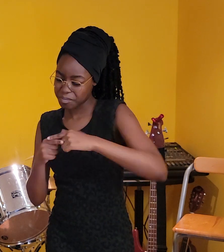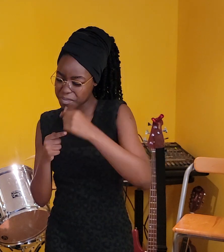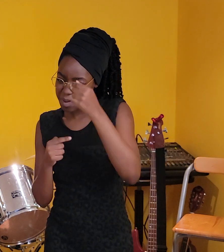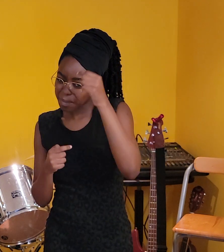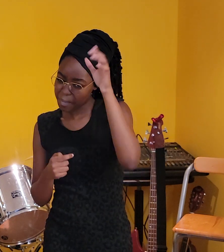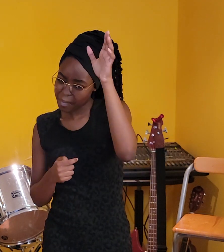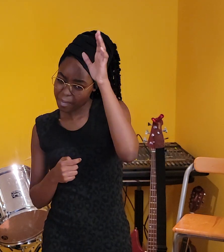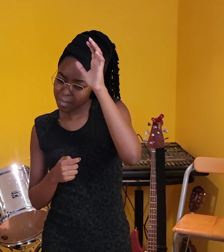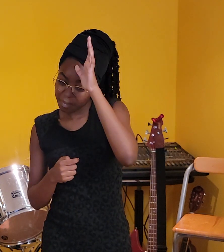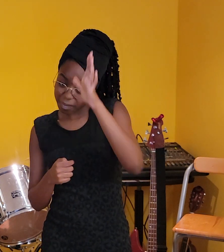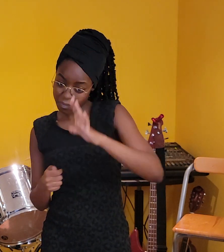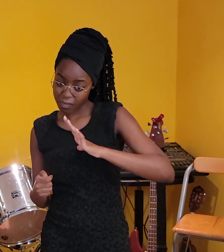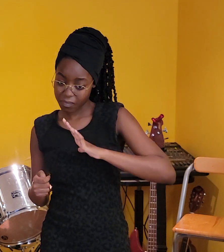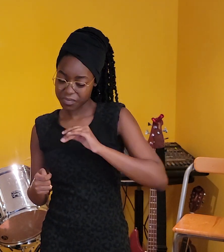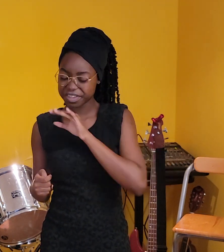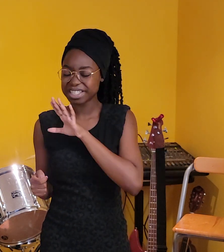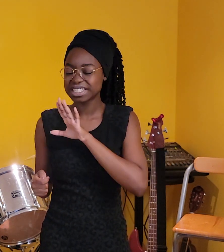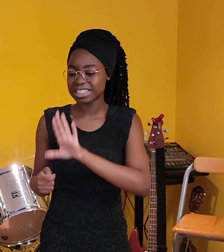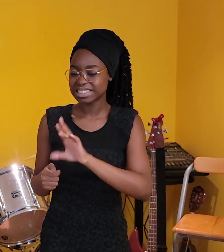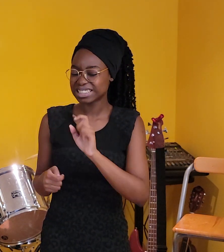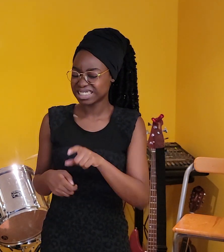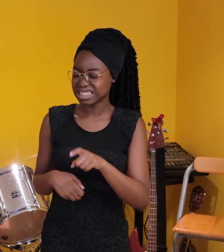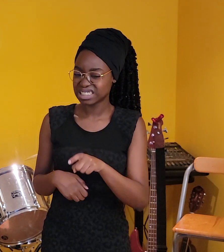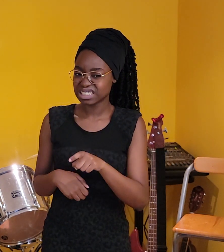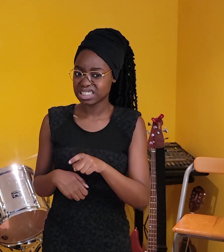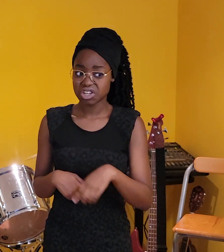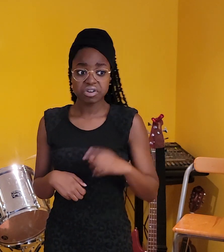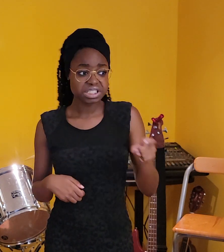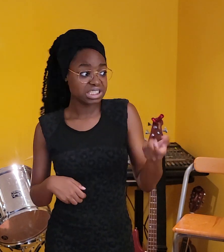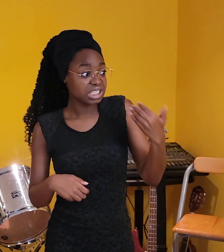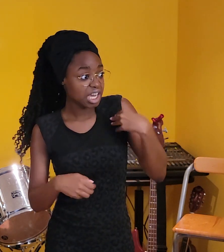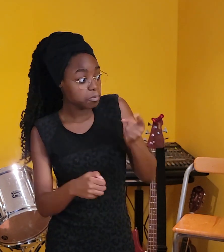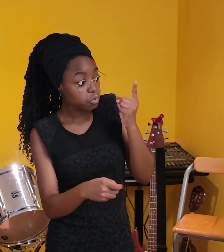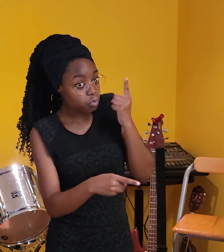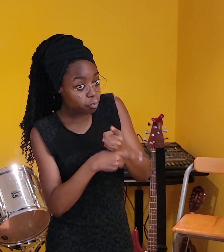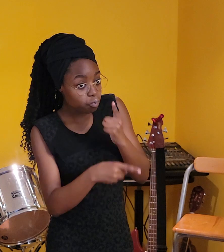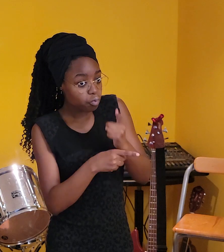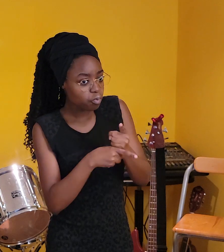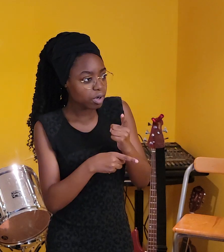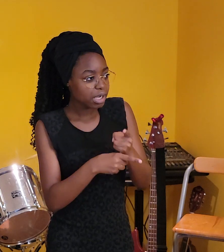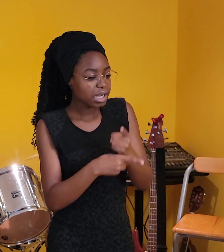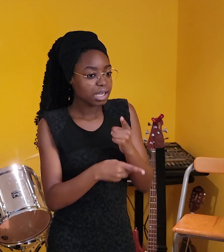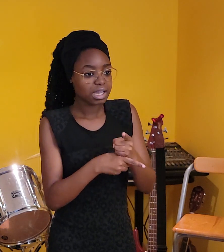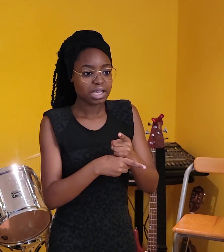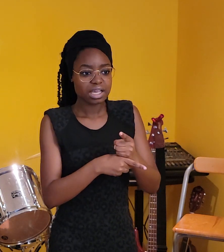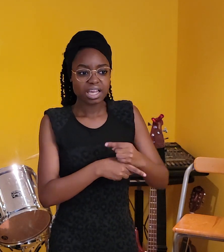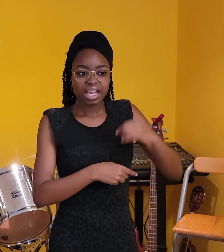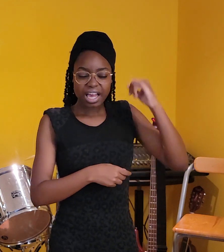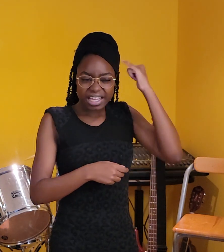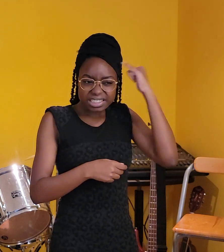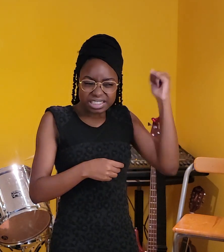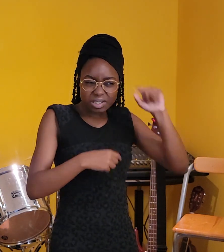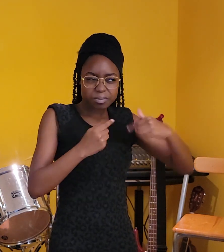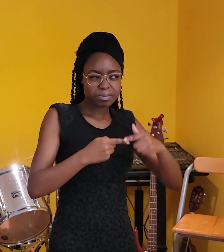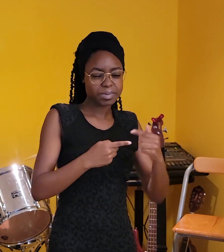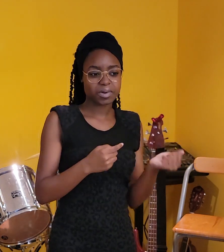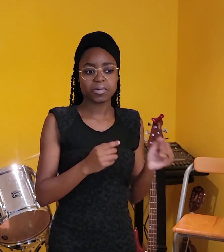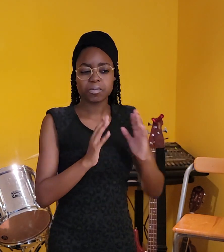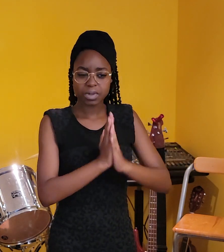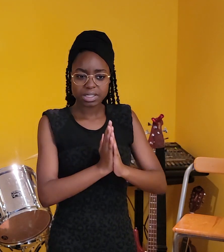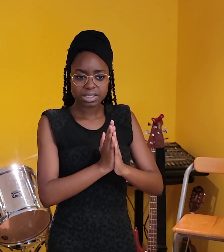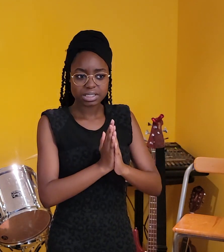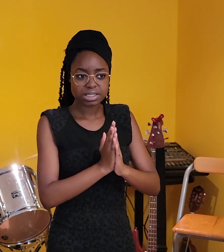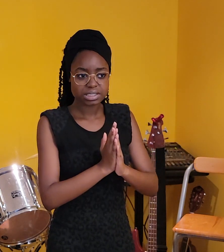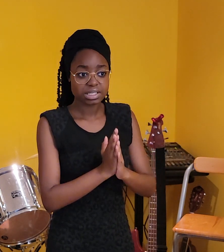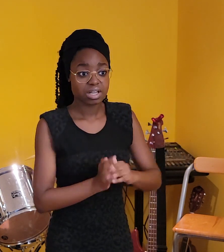having the right attitude in prayer. When we pray, say, our Father, we're expressing an unselfish spirit, and in